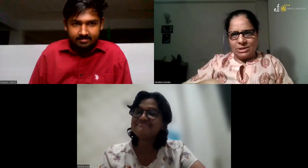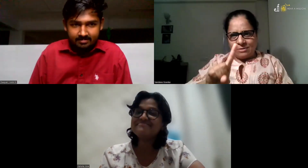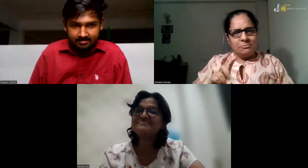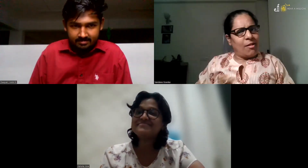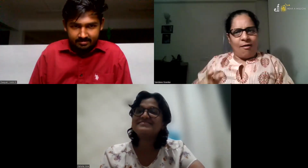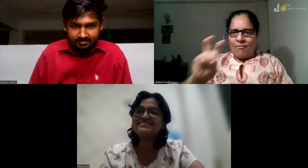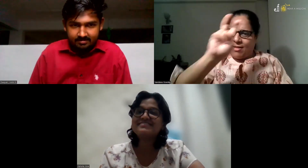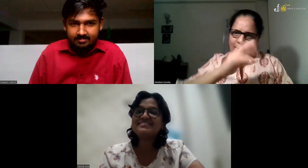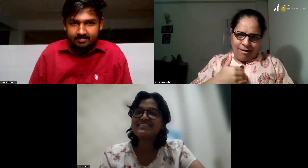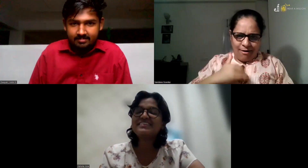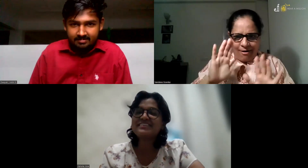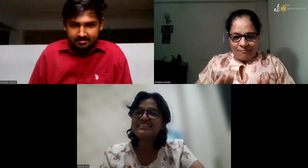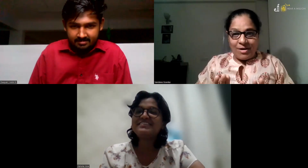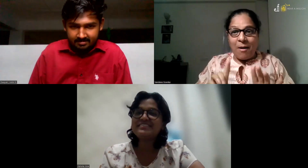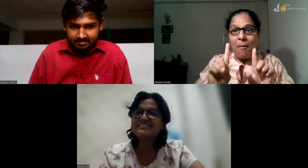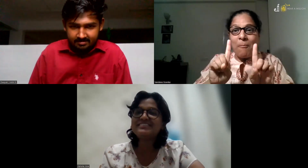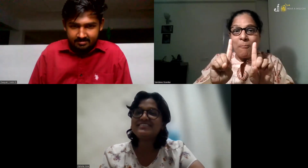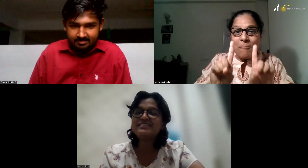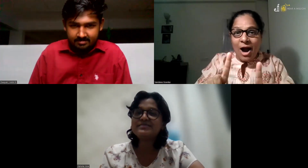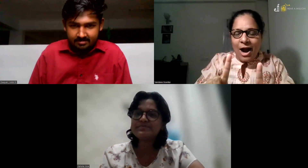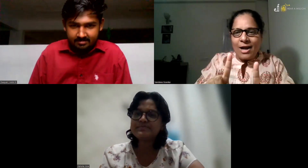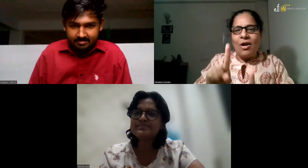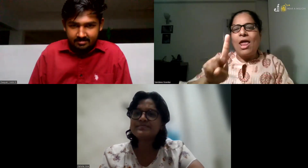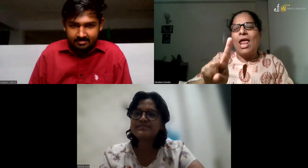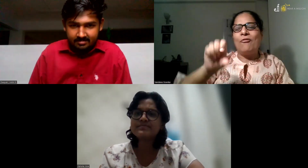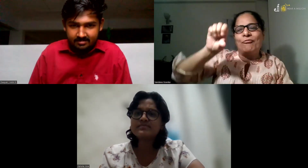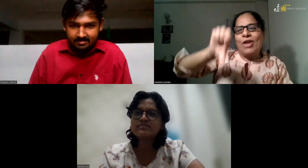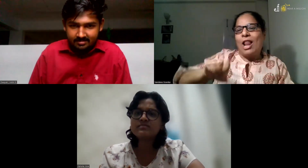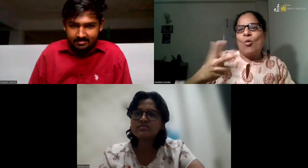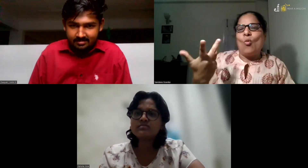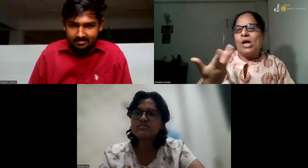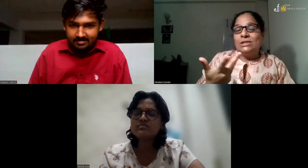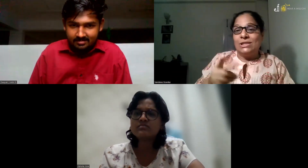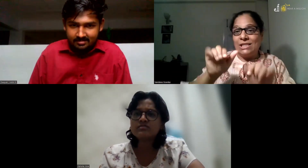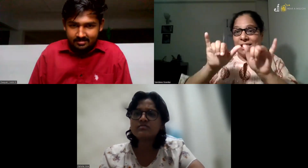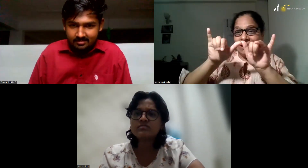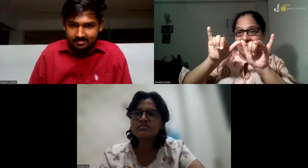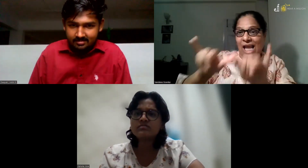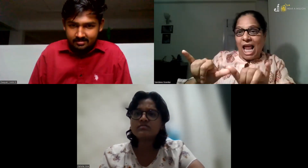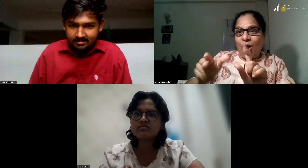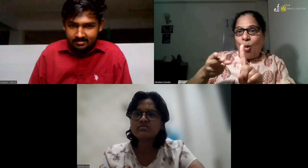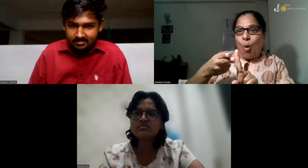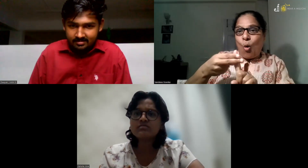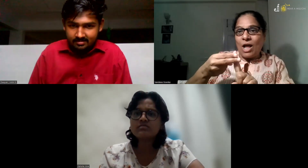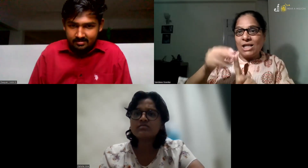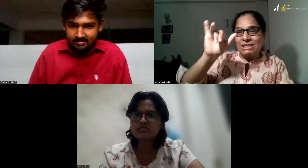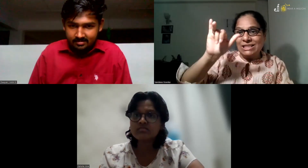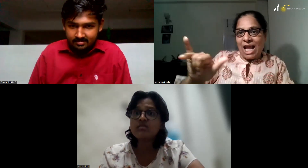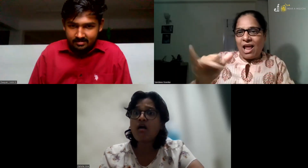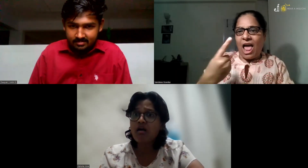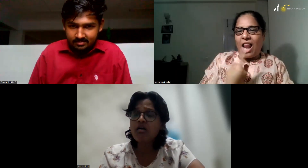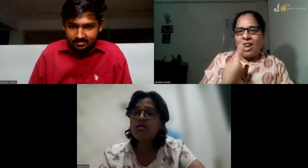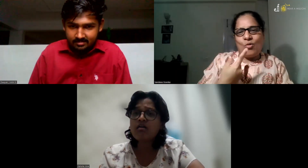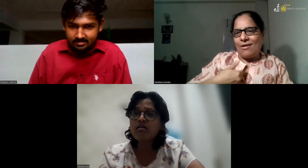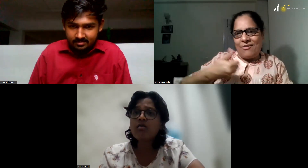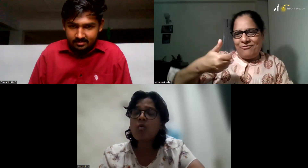Likewise, I can travel and I'm confident as well. But one thing,